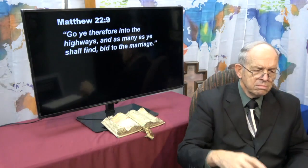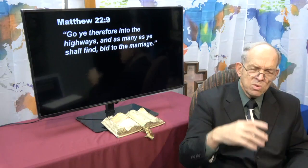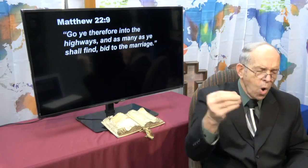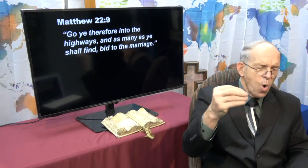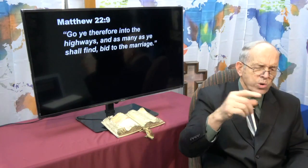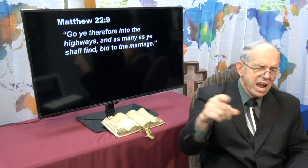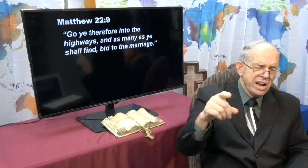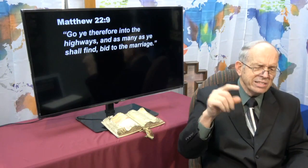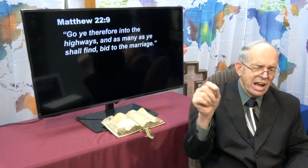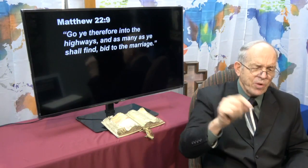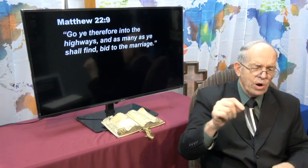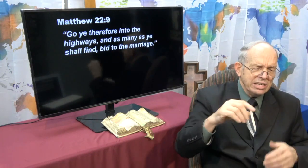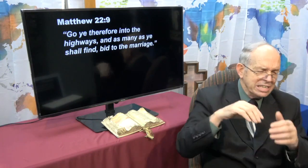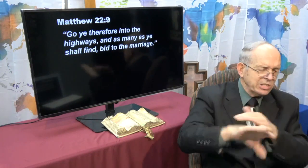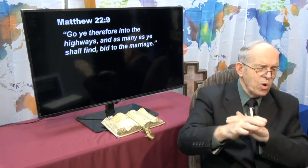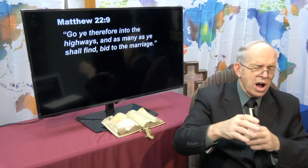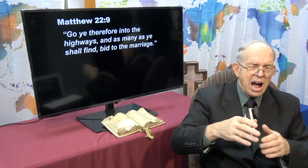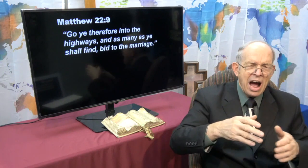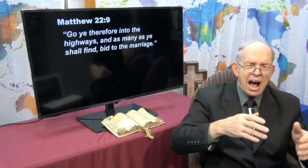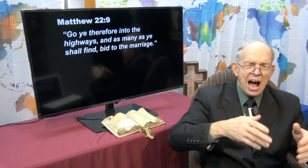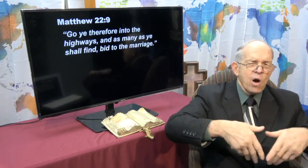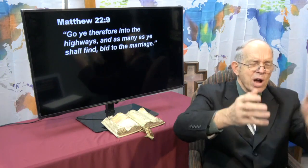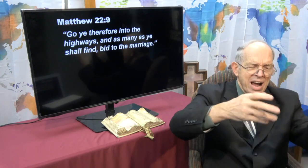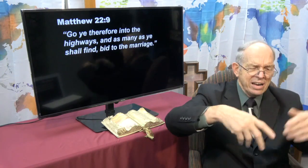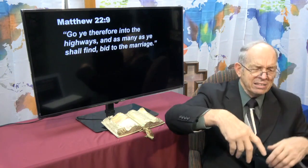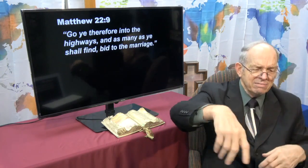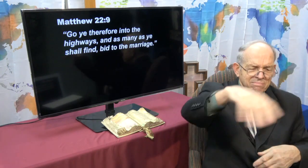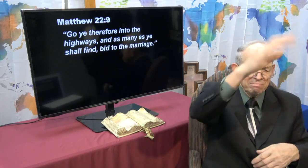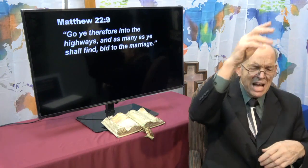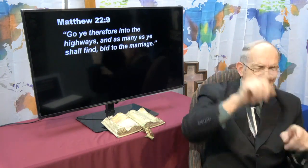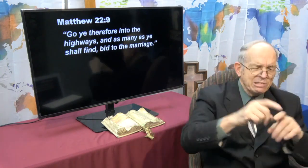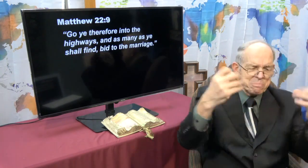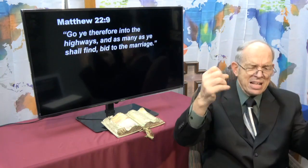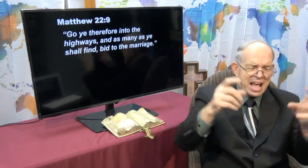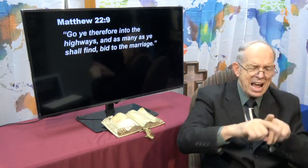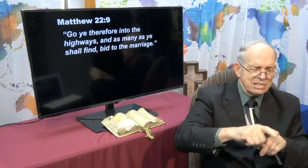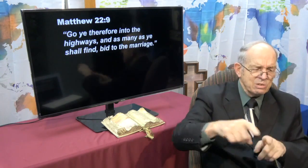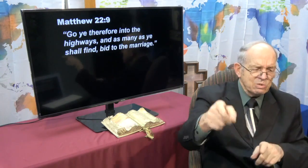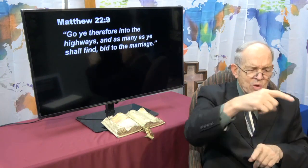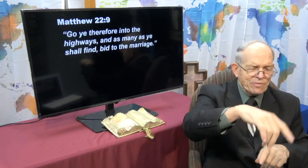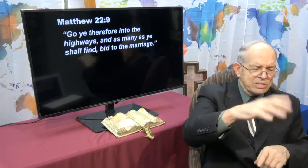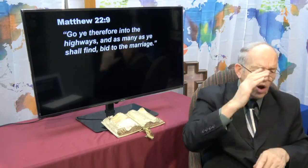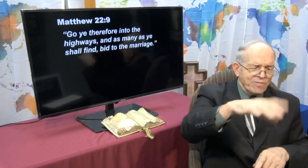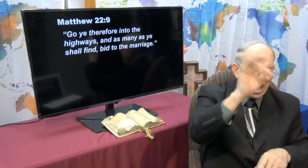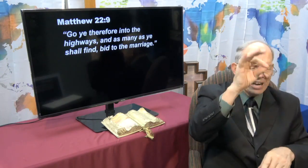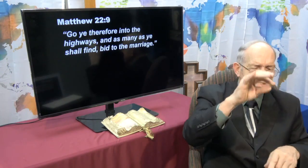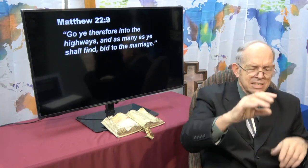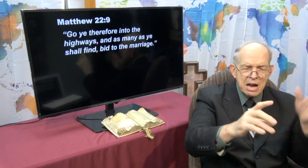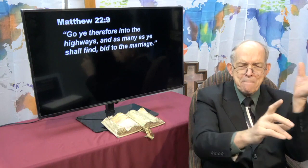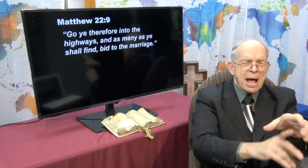Go ye therefore into our way, as many as you shall find a bad